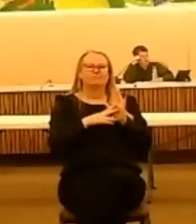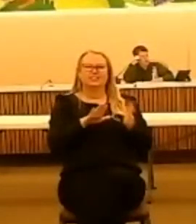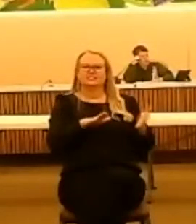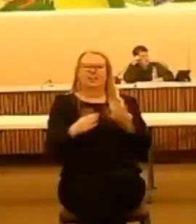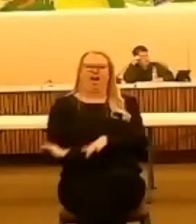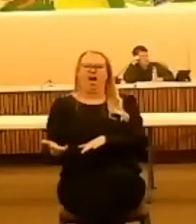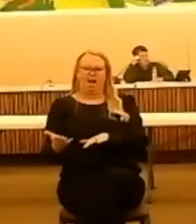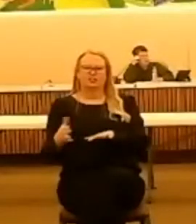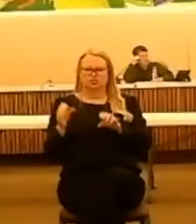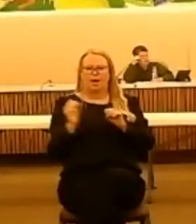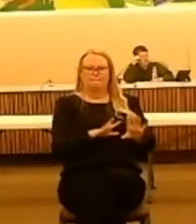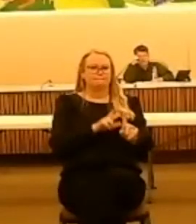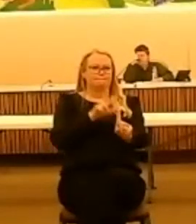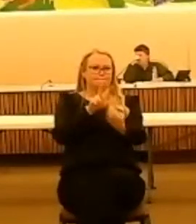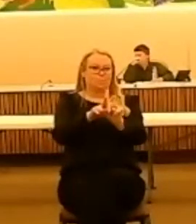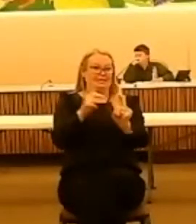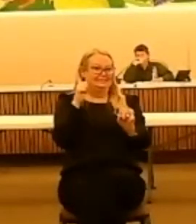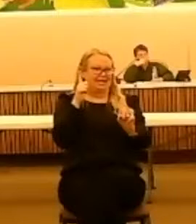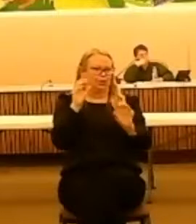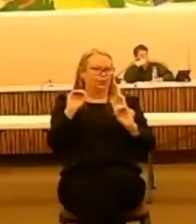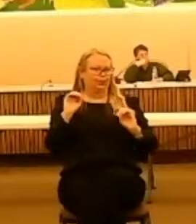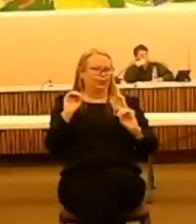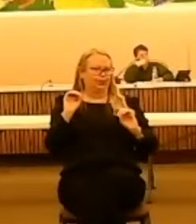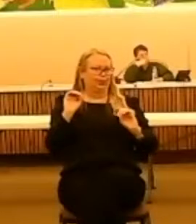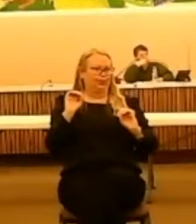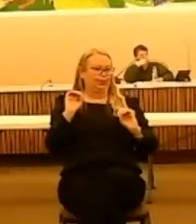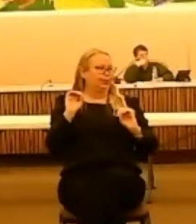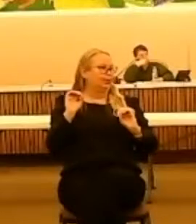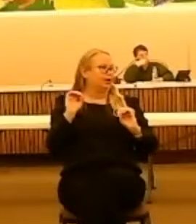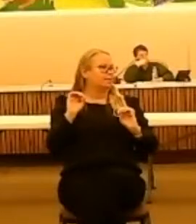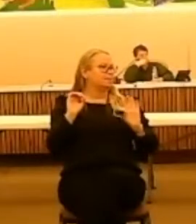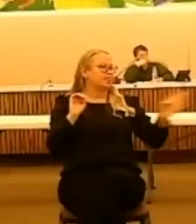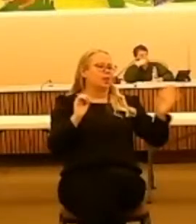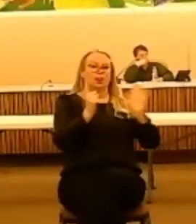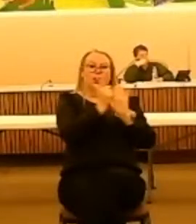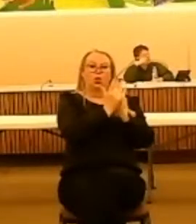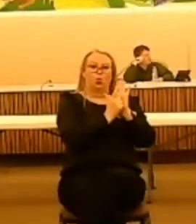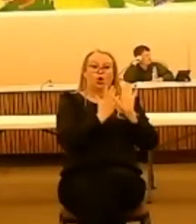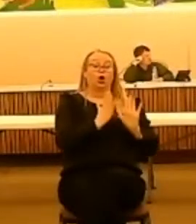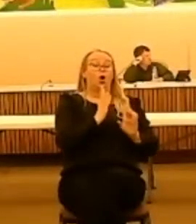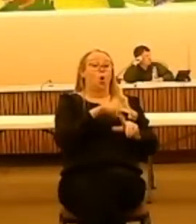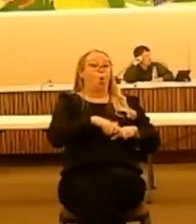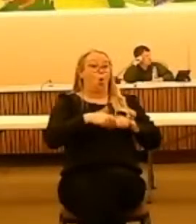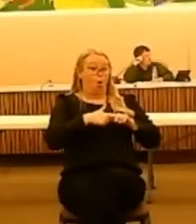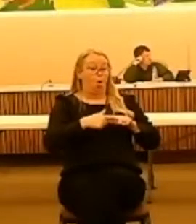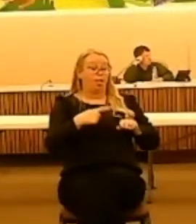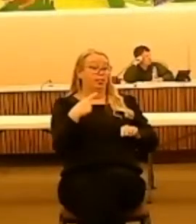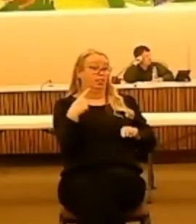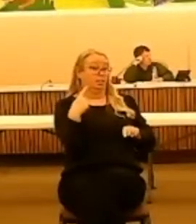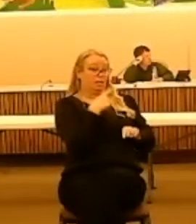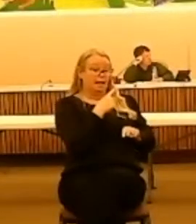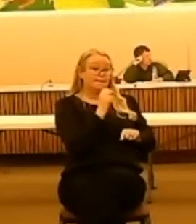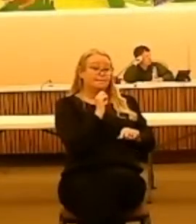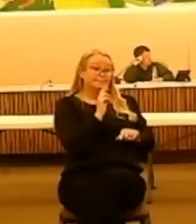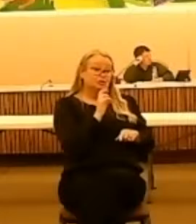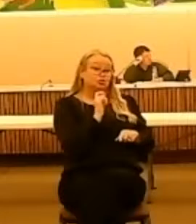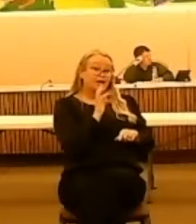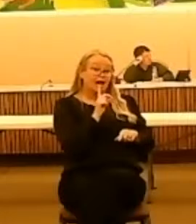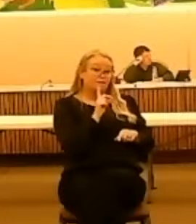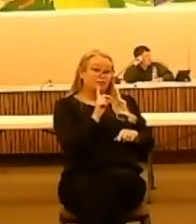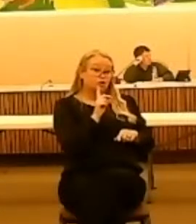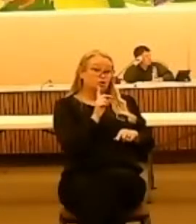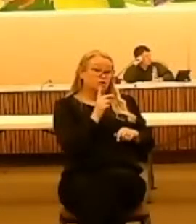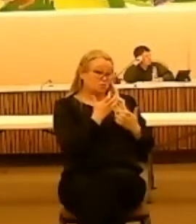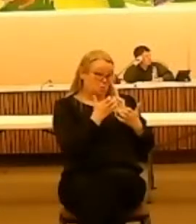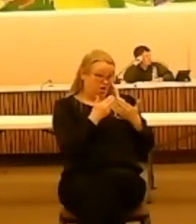motion to table. No, we did not. Hold on just a moment. I don't think we did. Mr. Stafford, you still wish to go forward with the That's what I was motion? thinking. I can withdraw it